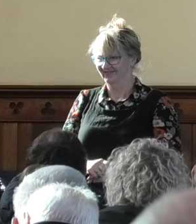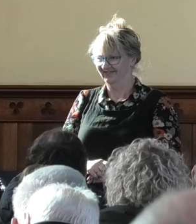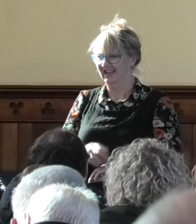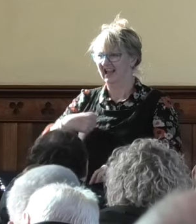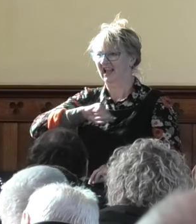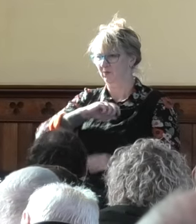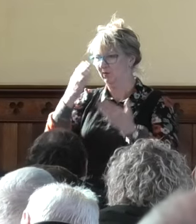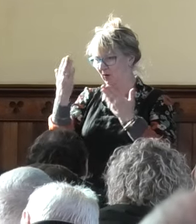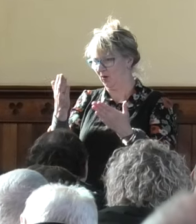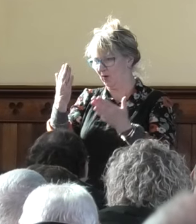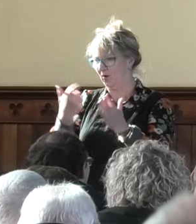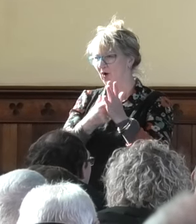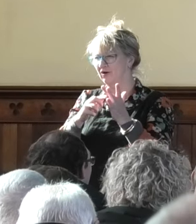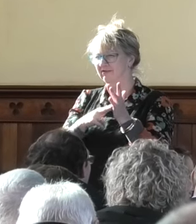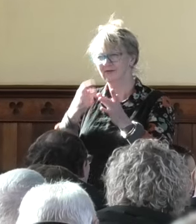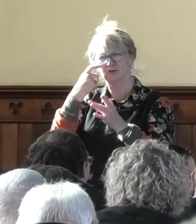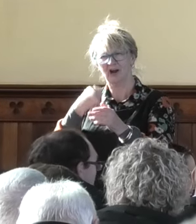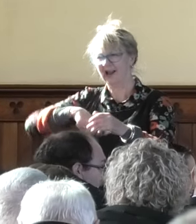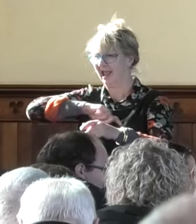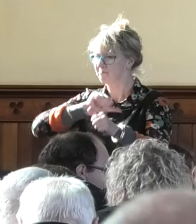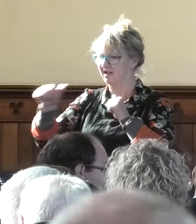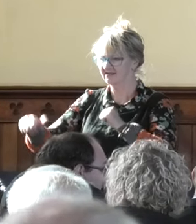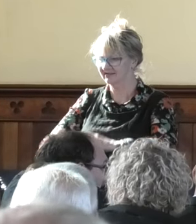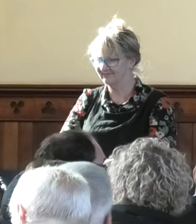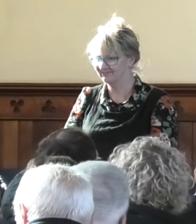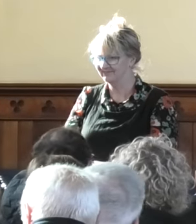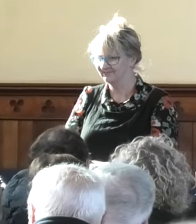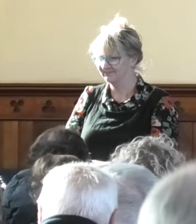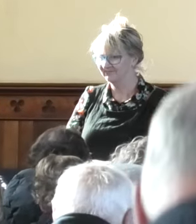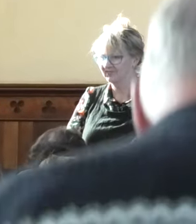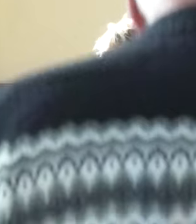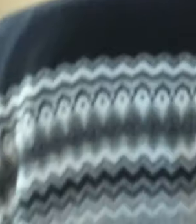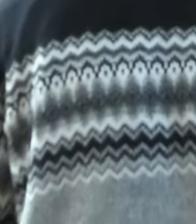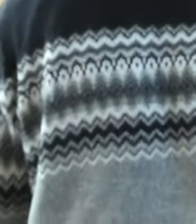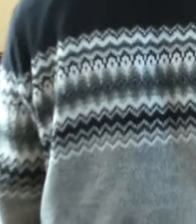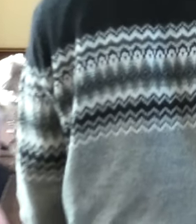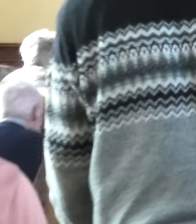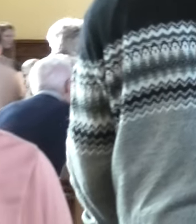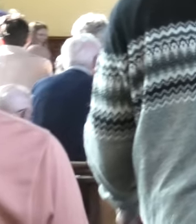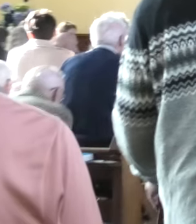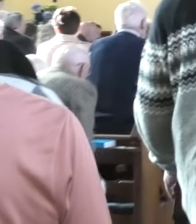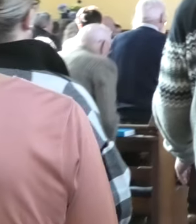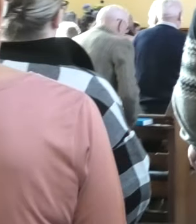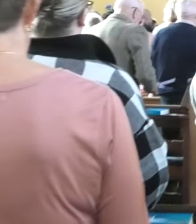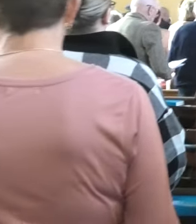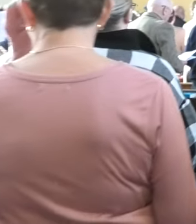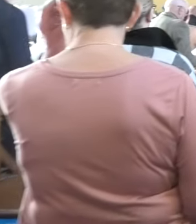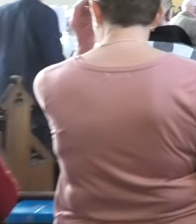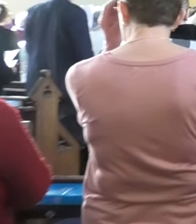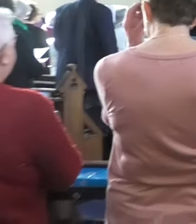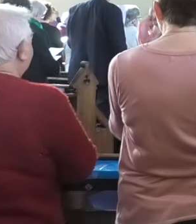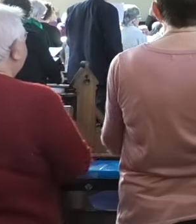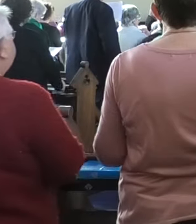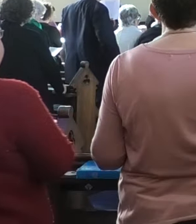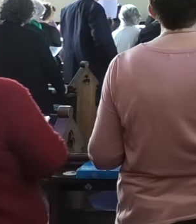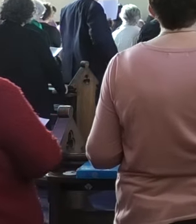And we'll honour Rinska by having a good crack at it. So let's stand together and sing of the goodness of God. It's a song chosen because it does articulate